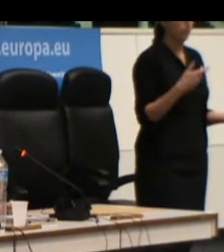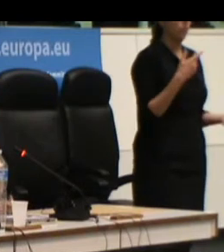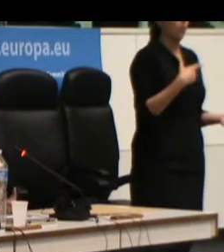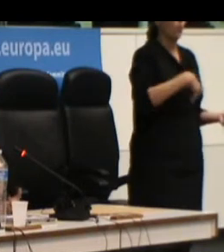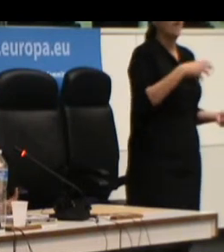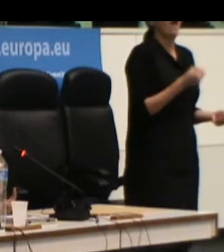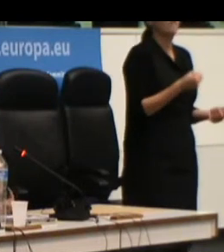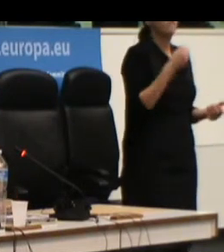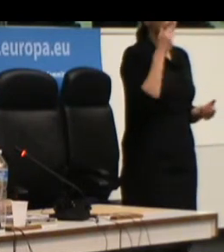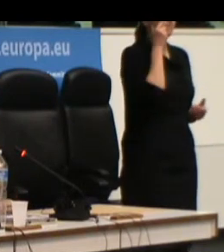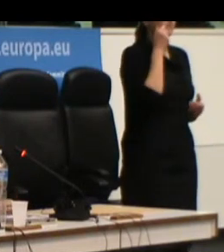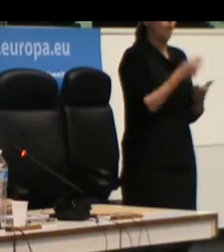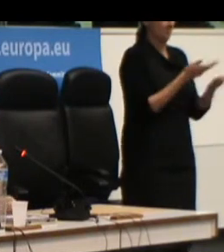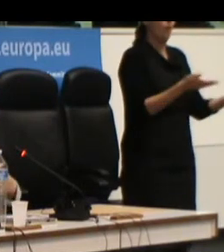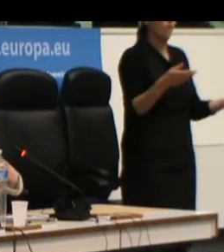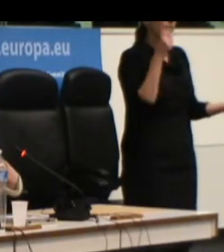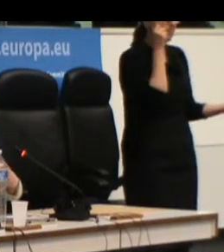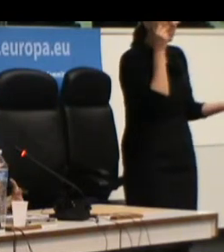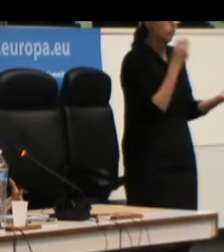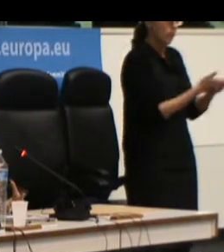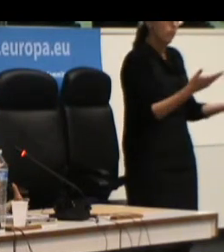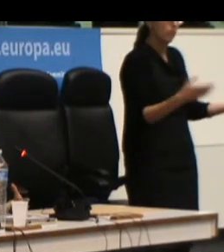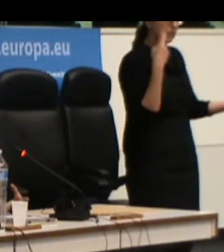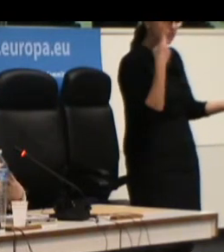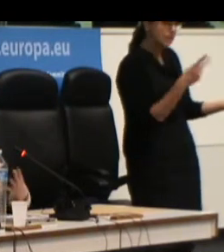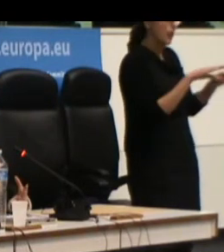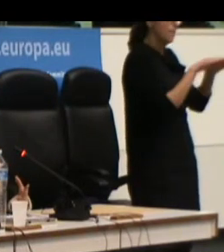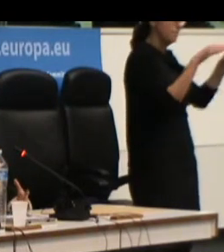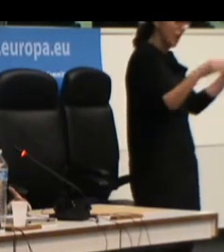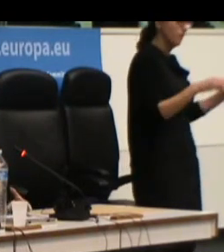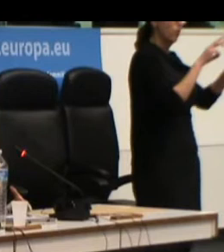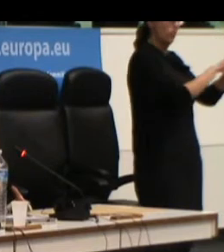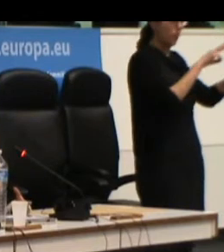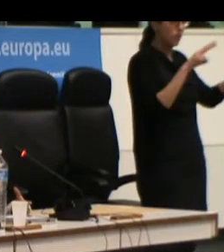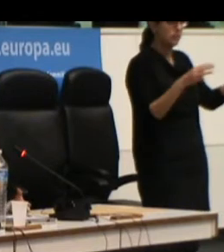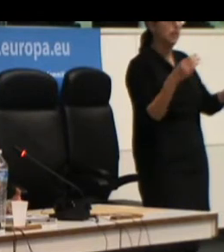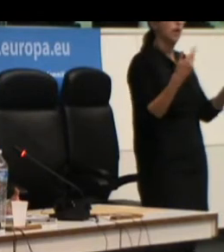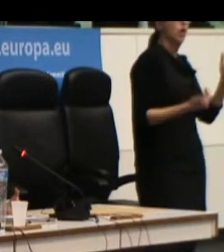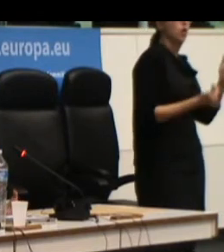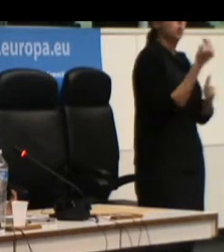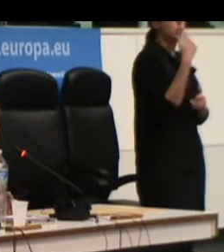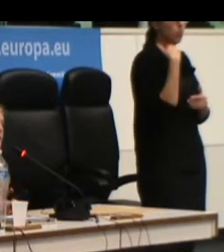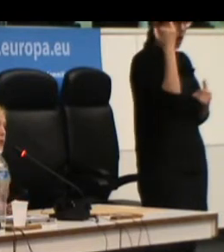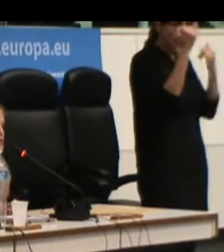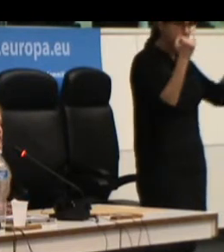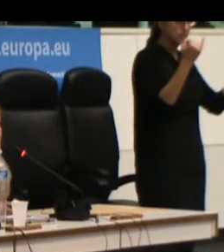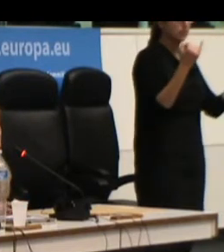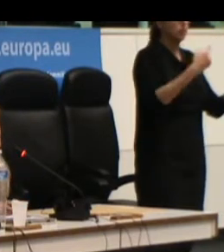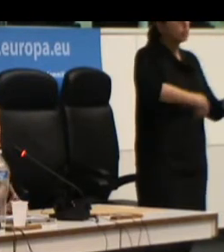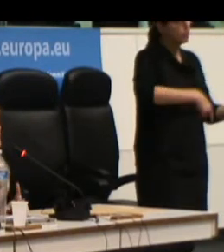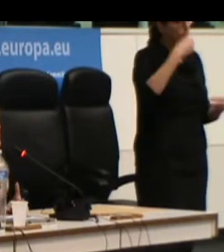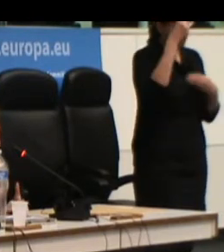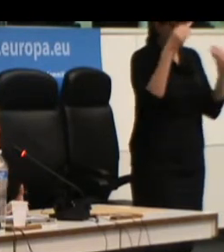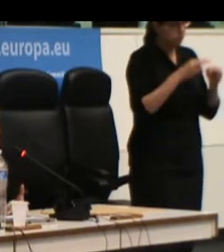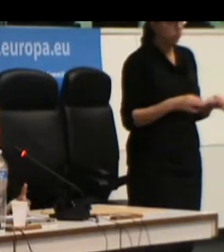offer, having the IT equipment, and having the platform to demonstrate new ideas, we also thought it was really important to have